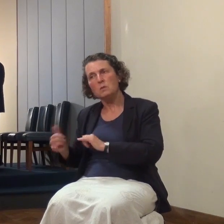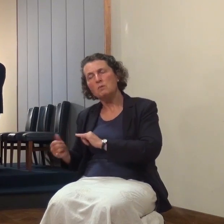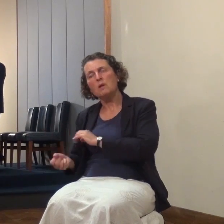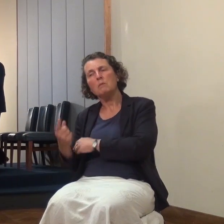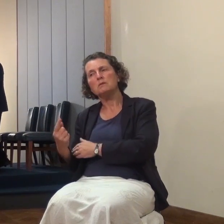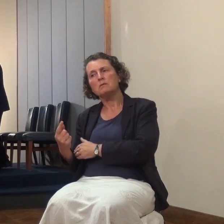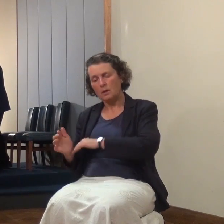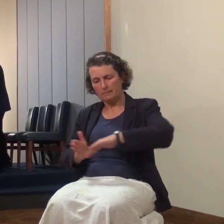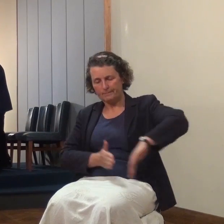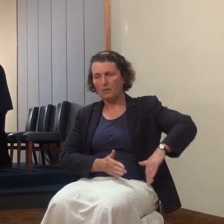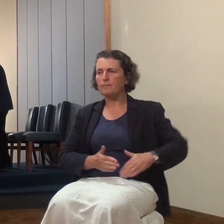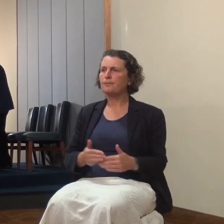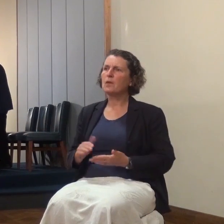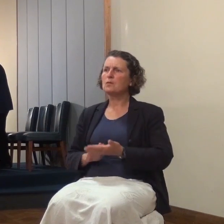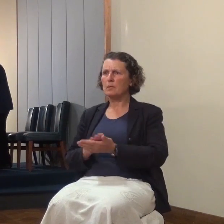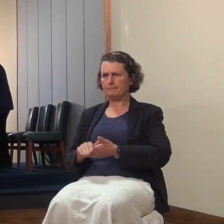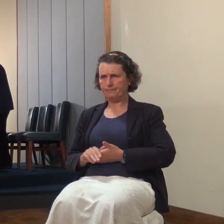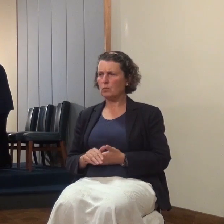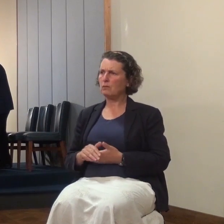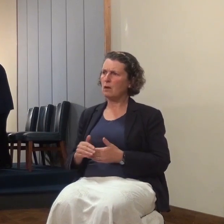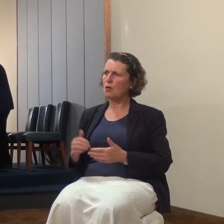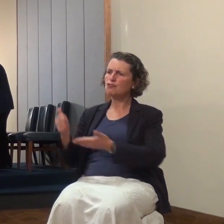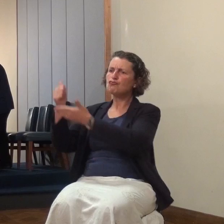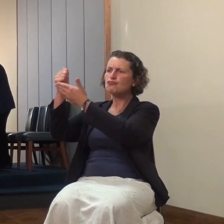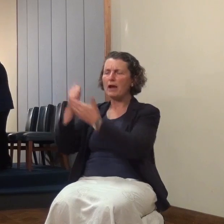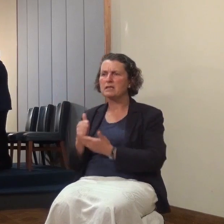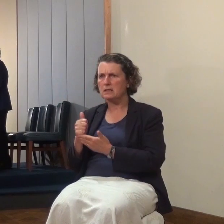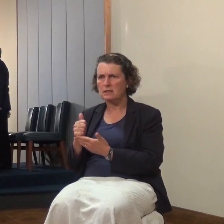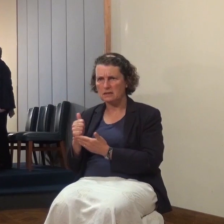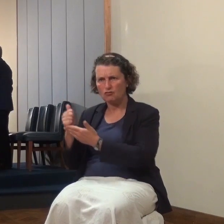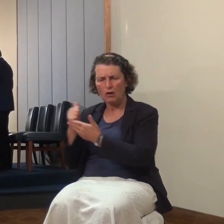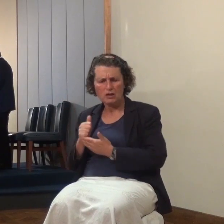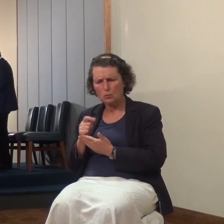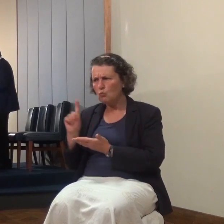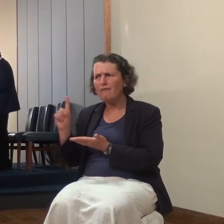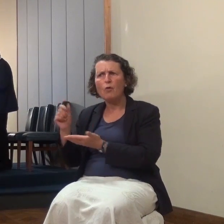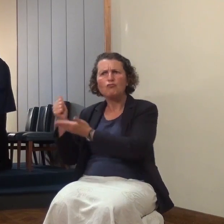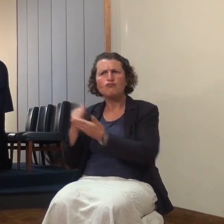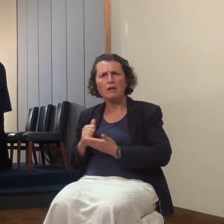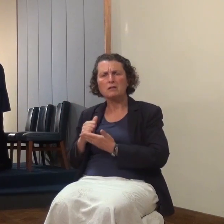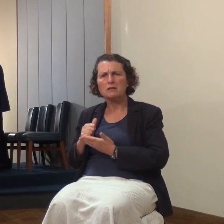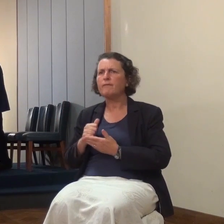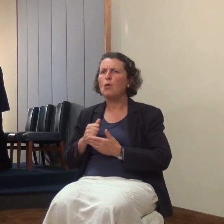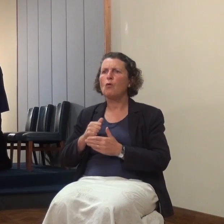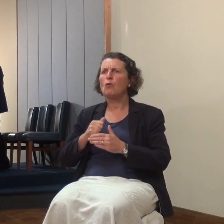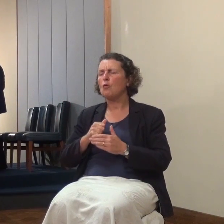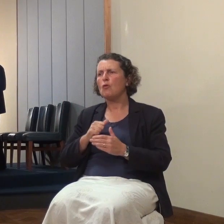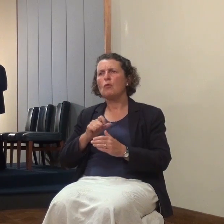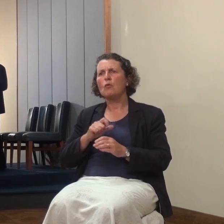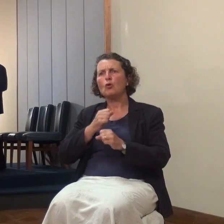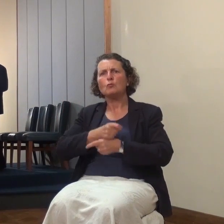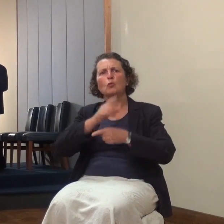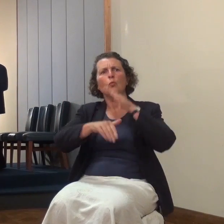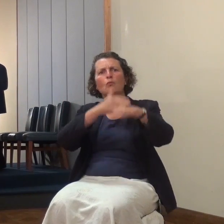do evangelism. Grace to do evangelism. Where we have afflictions or various trials, we should